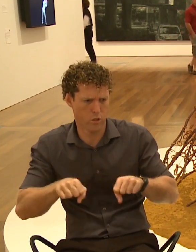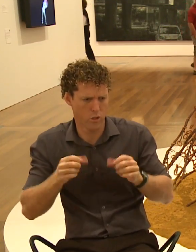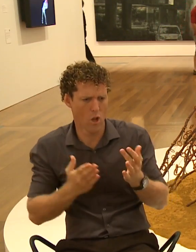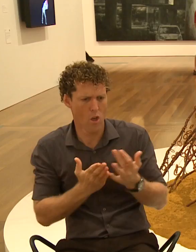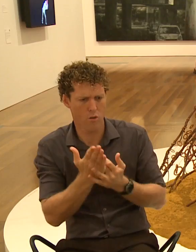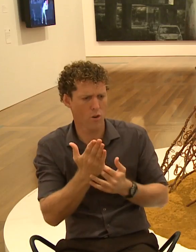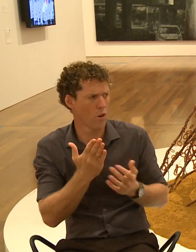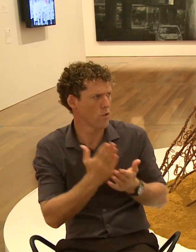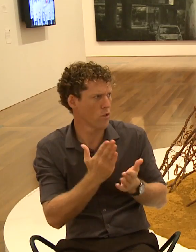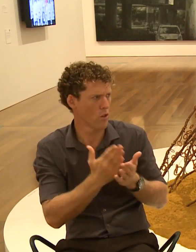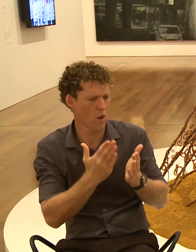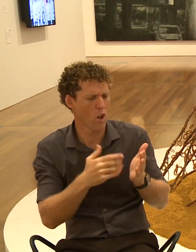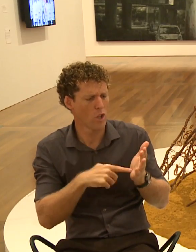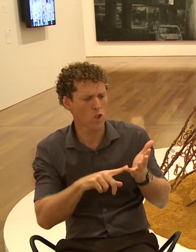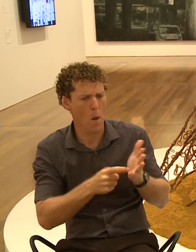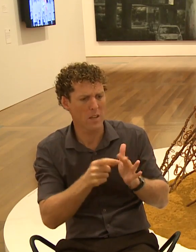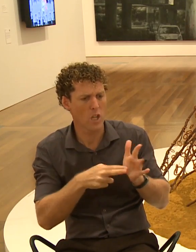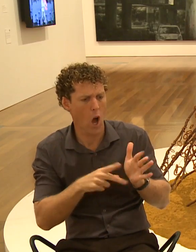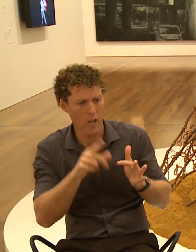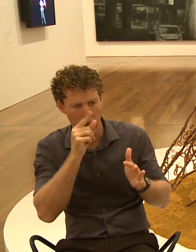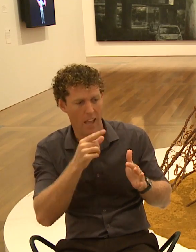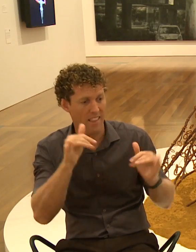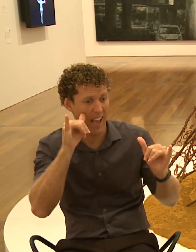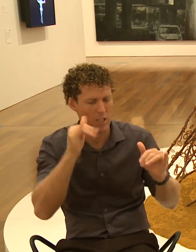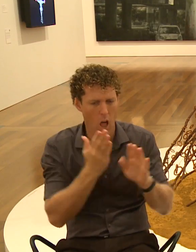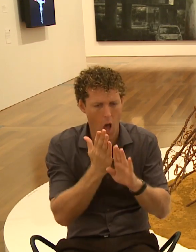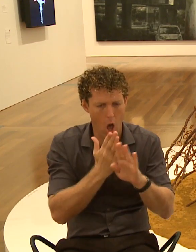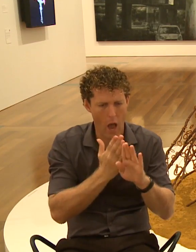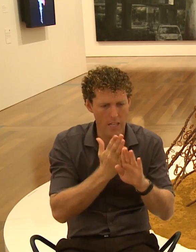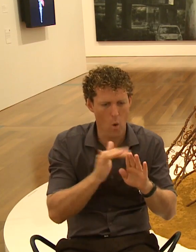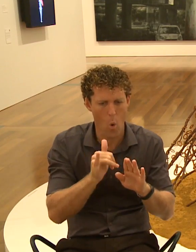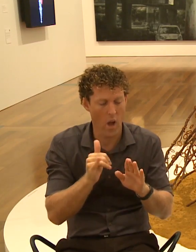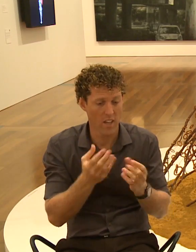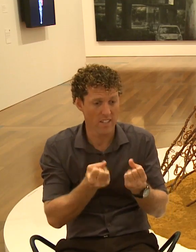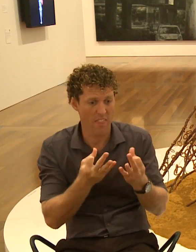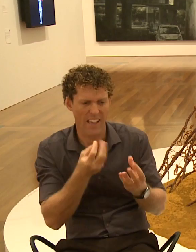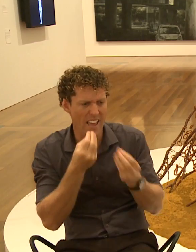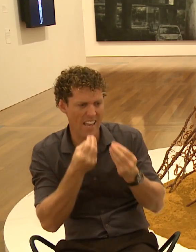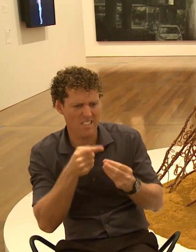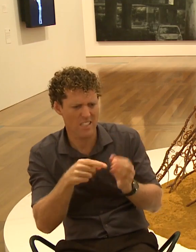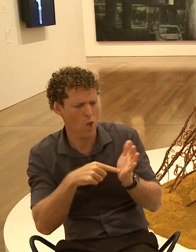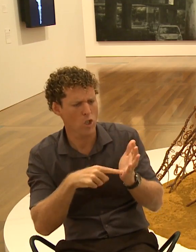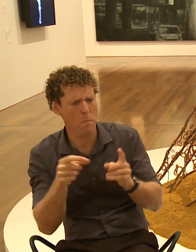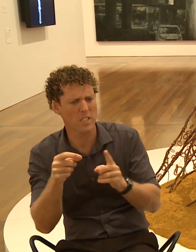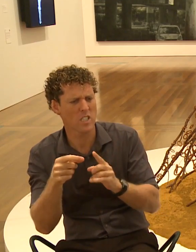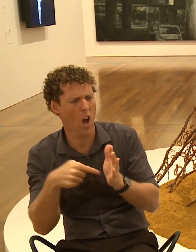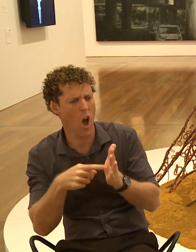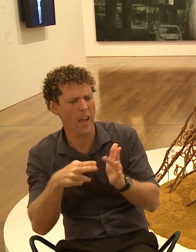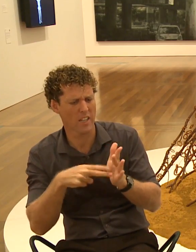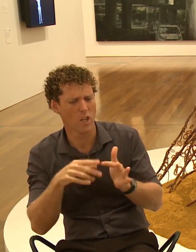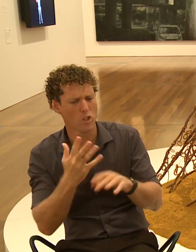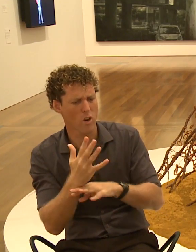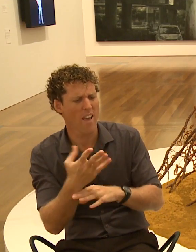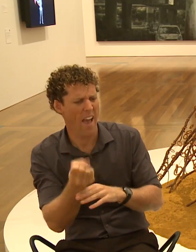can either hide under it or, and nothing eats it. It actually has an oil, and nothing much grows